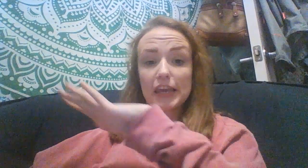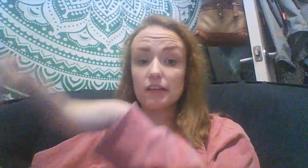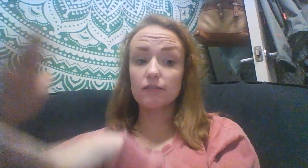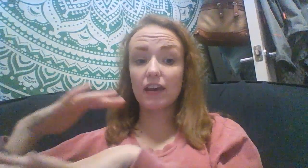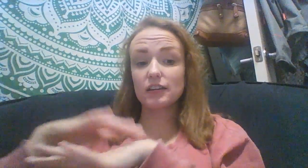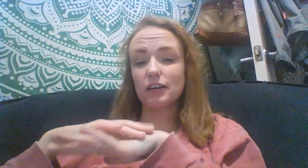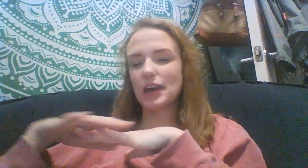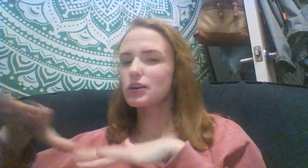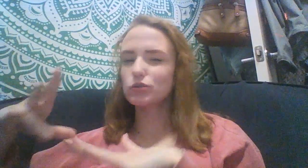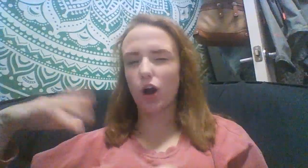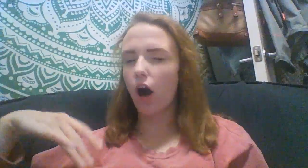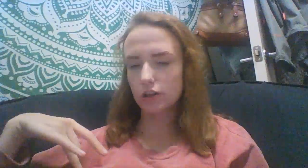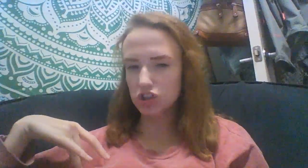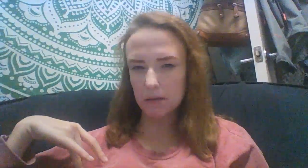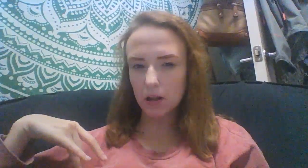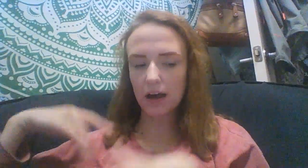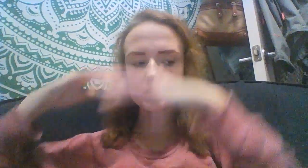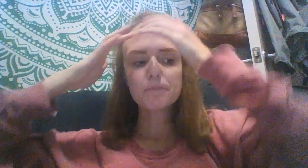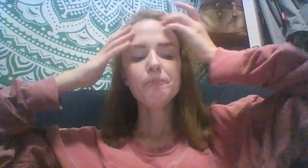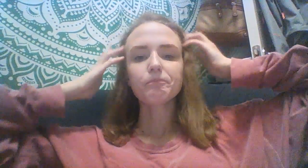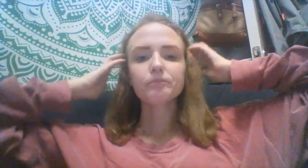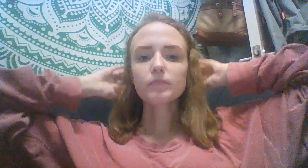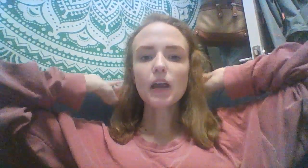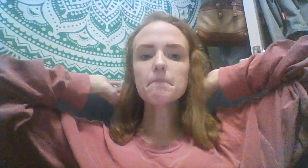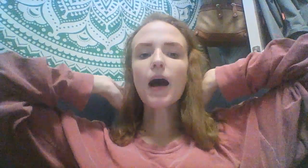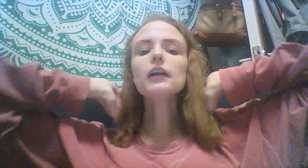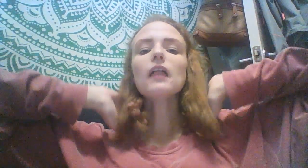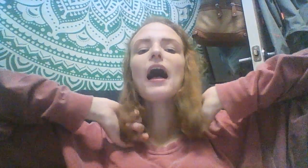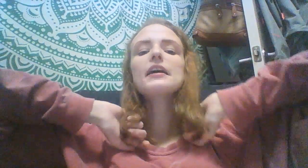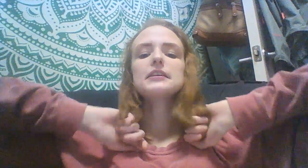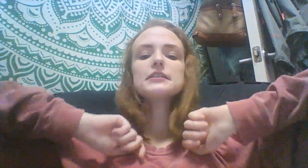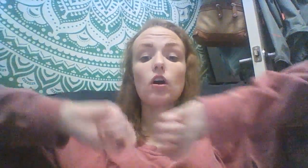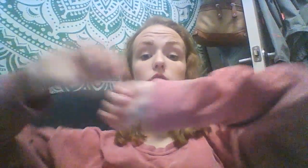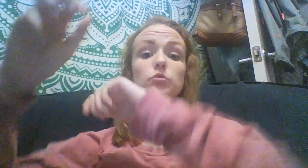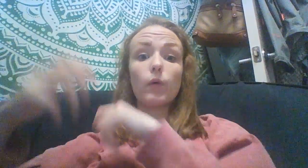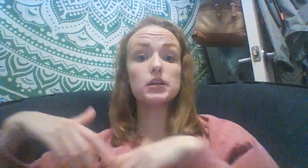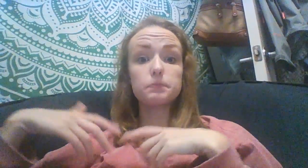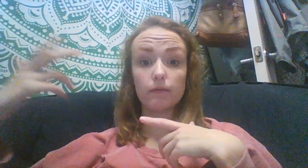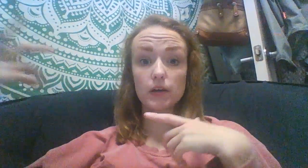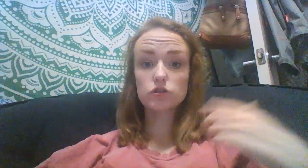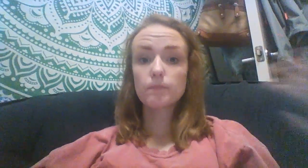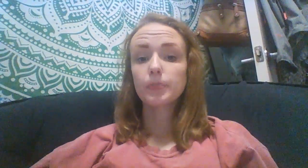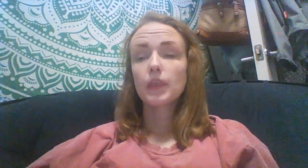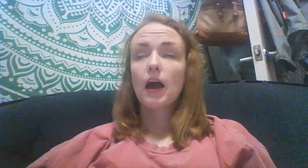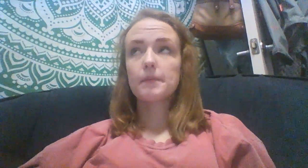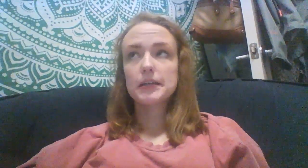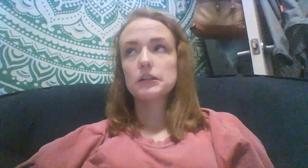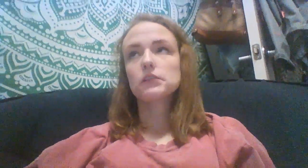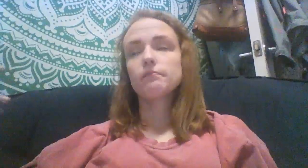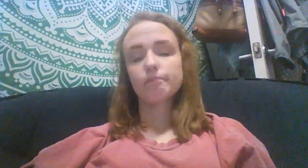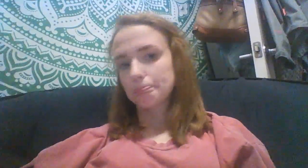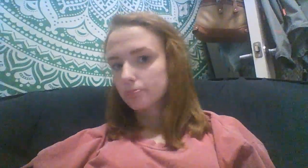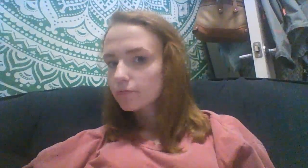get used to college type class. My class is called What is Privilege? I mean, from